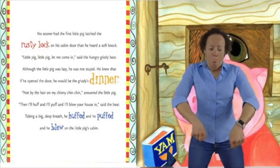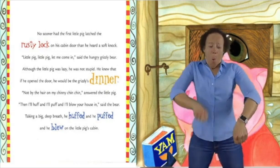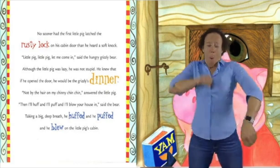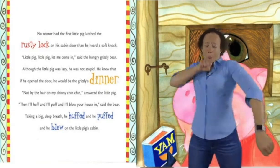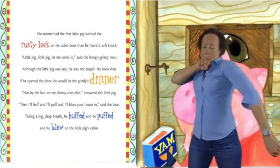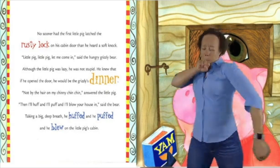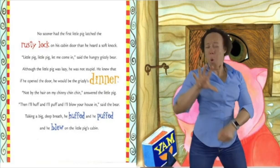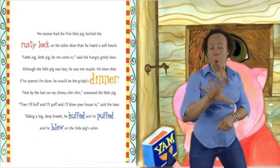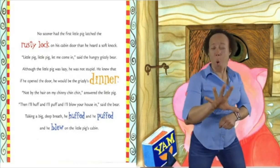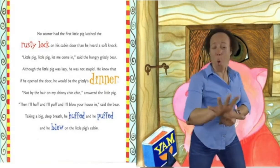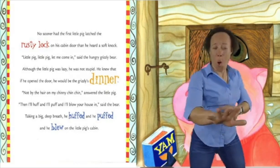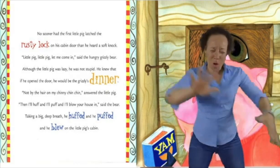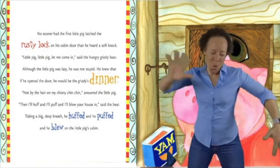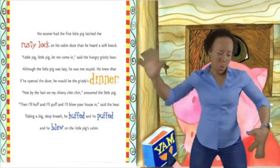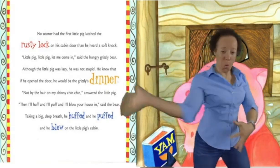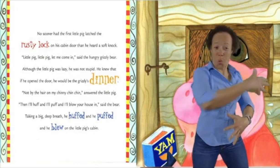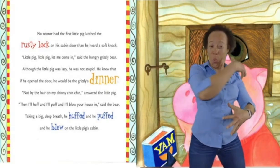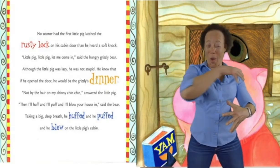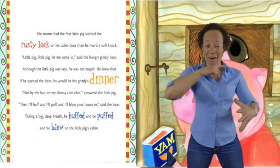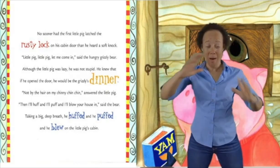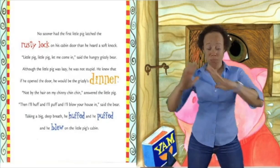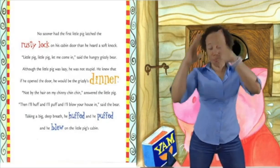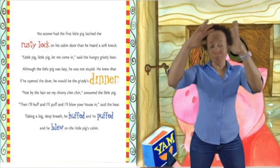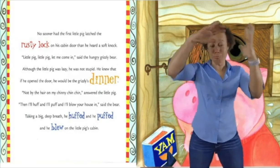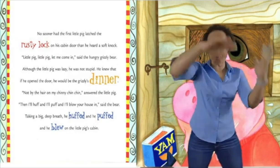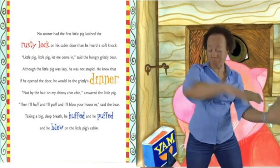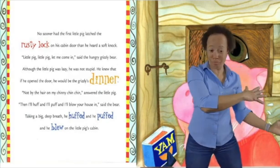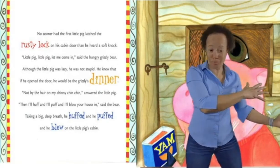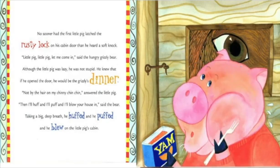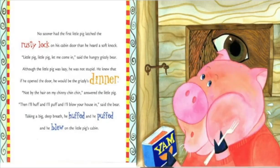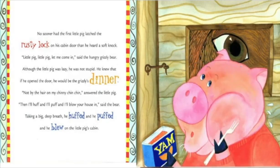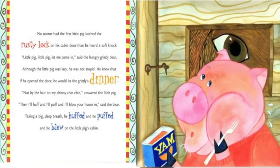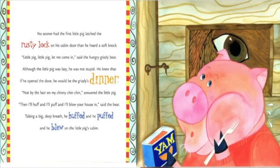he blew on the little pig's cabin.